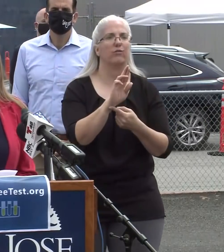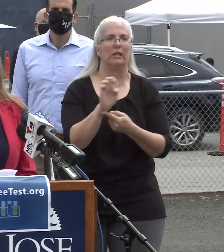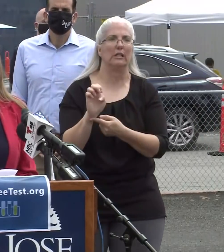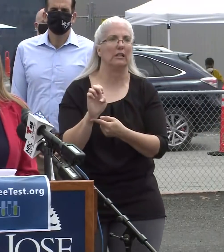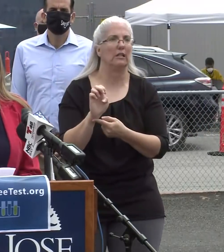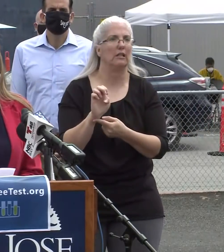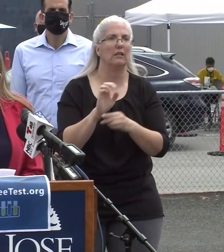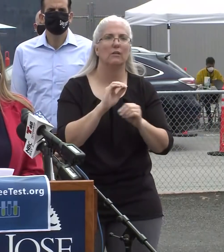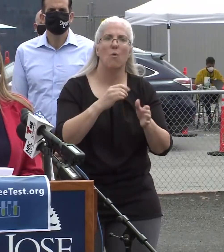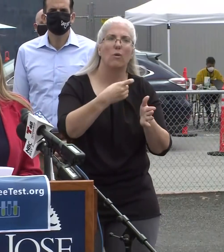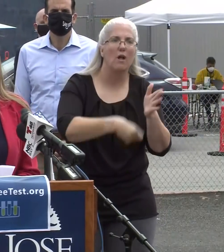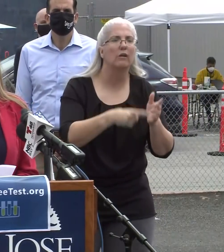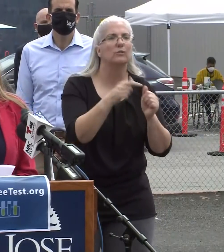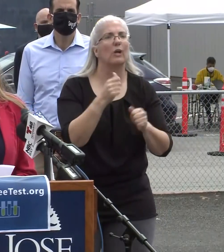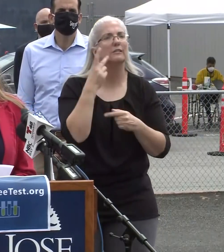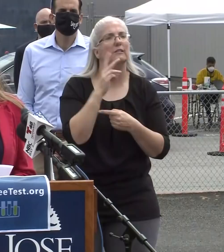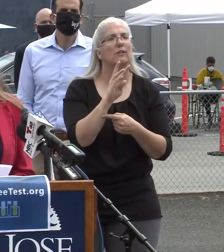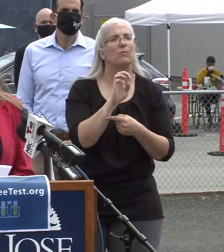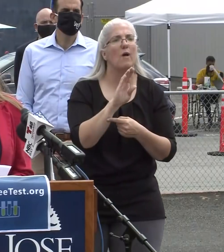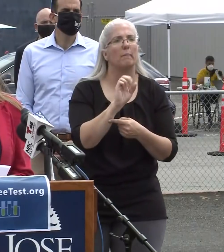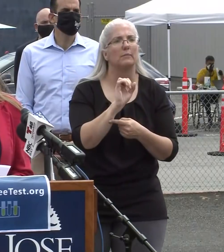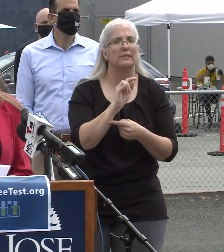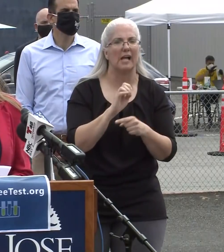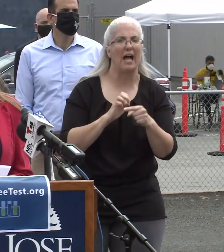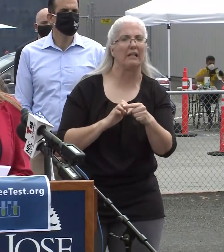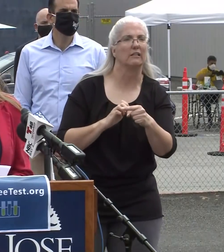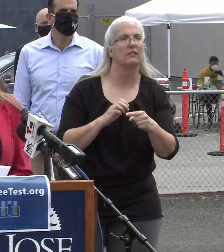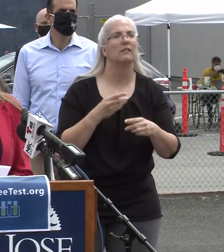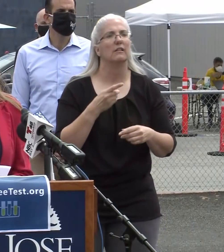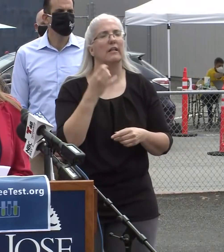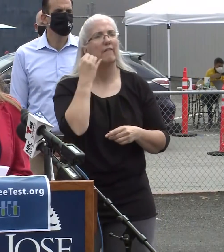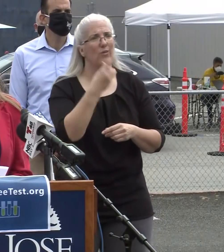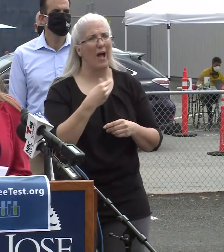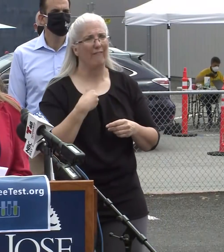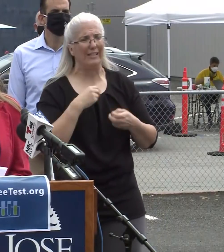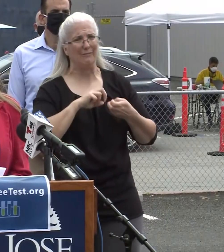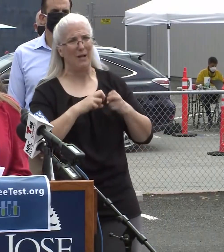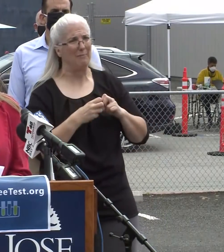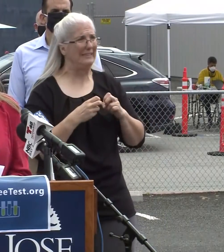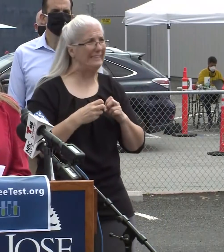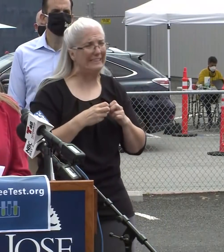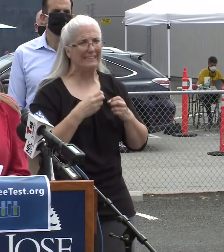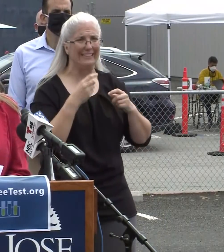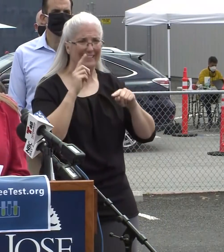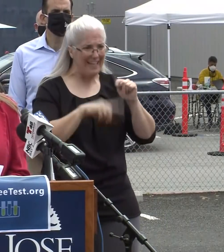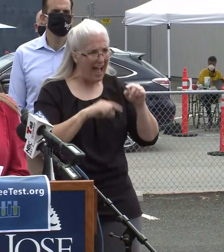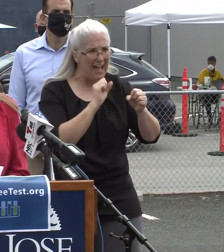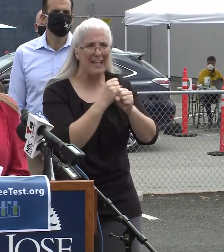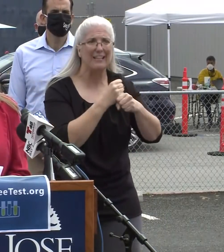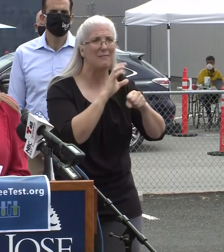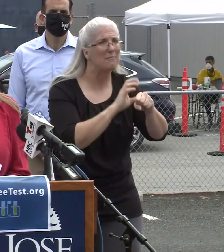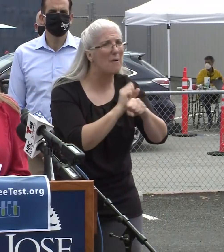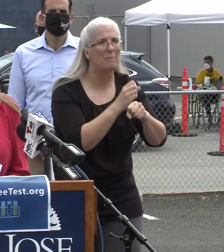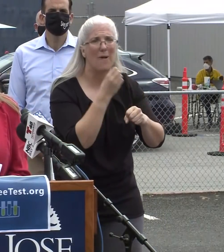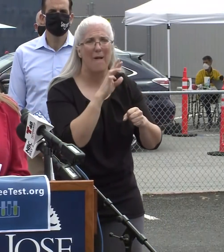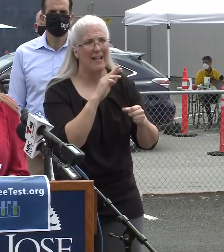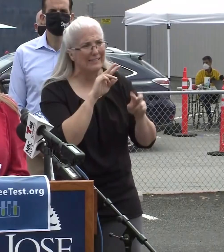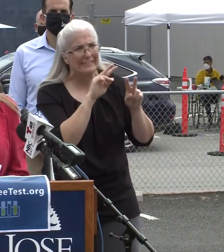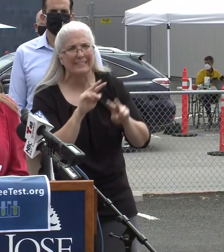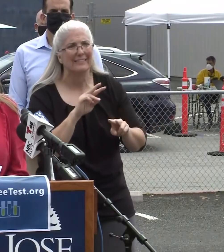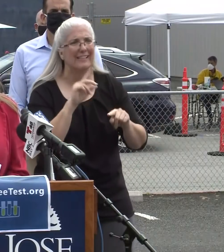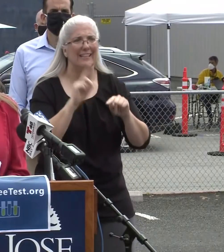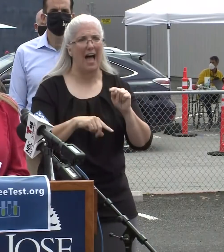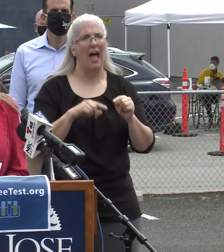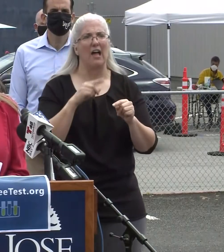on the podium. If you have a difficult time signing up, you can call any of your elected officials' offices, particularly in